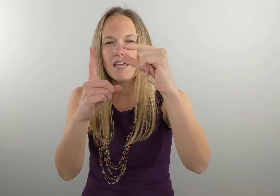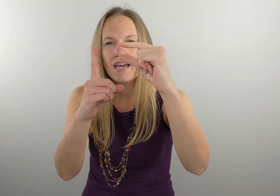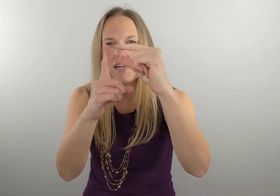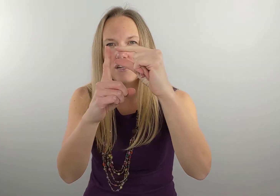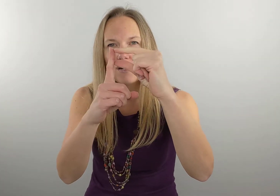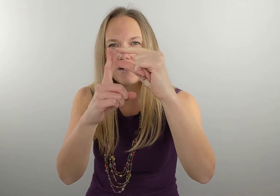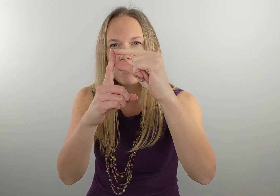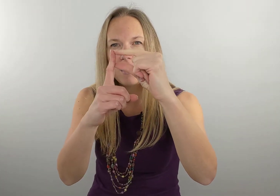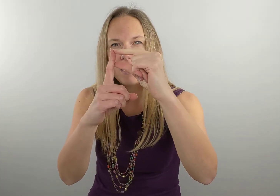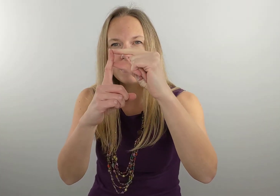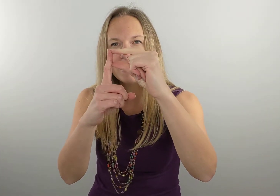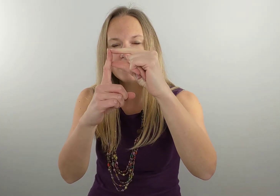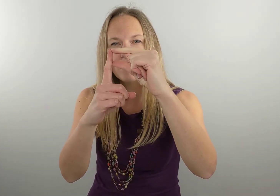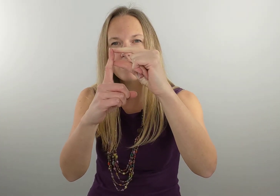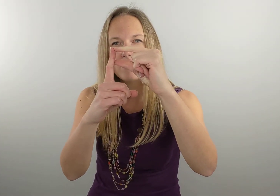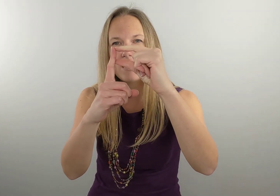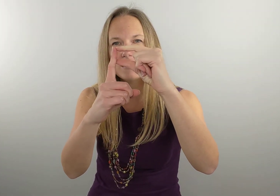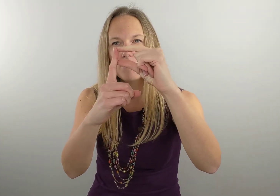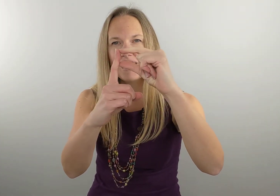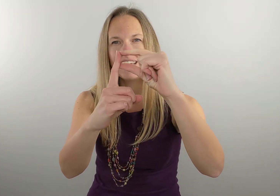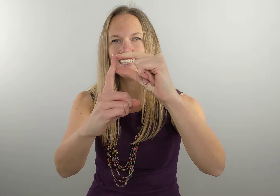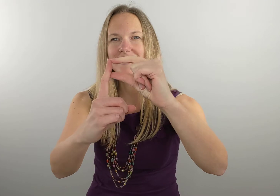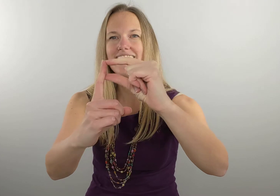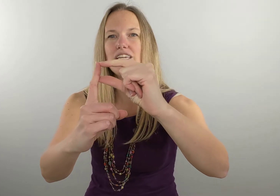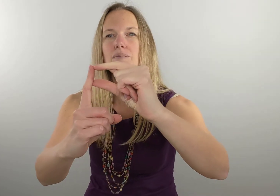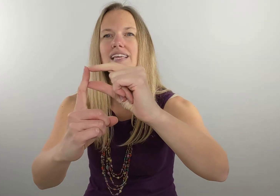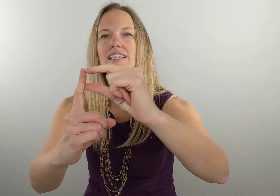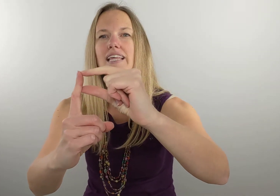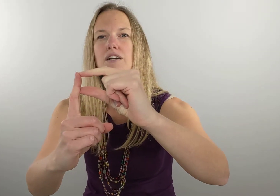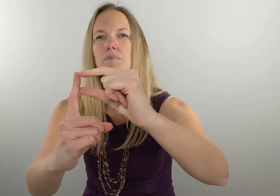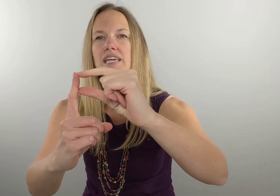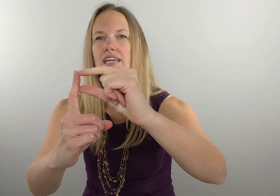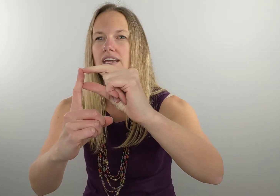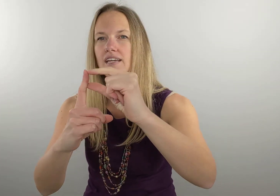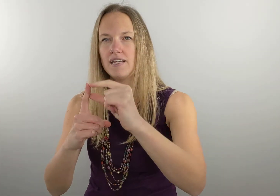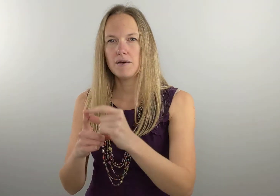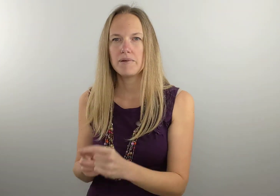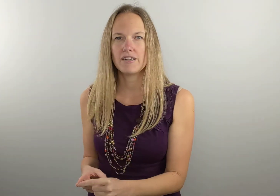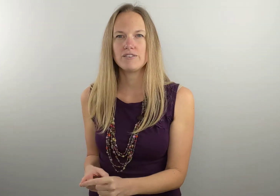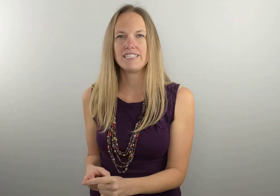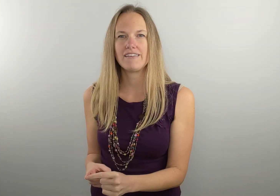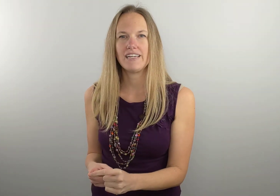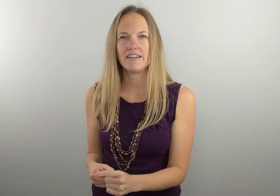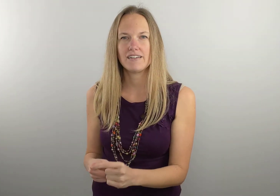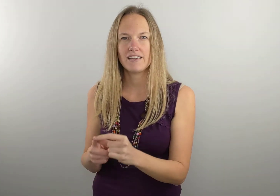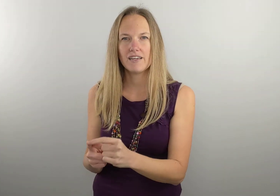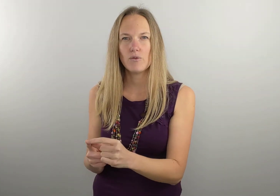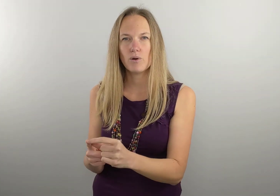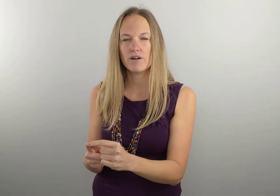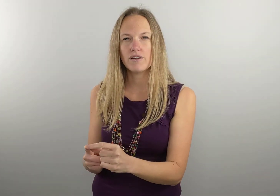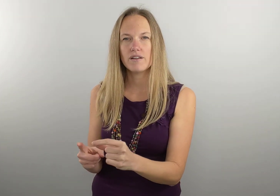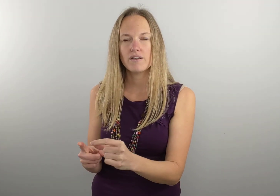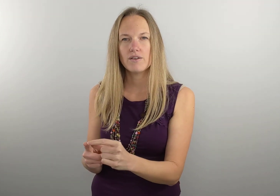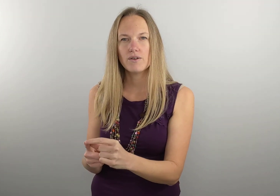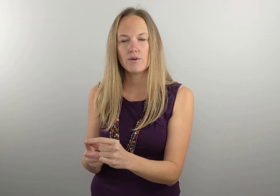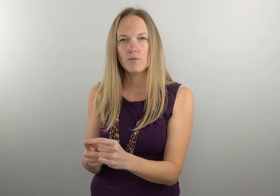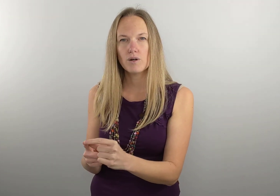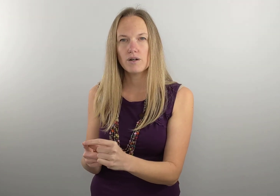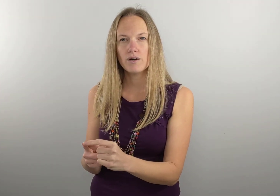and your index finger of your non-dominant hand, and it's like you make the letter P, but it goes down here, okay? Word. Your word